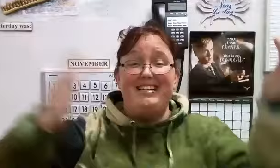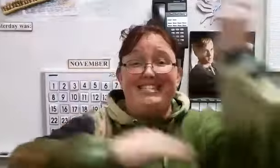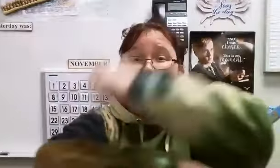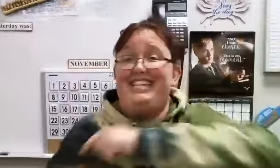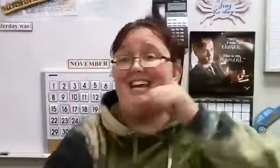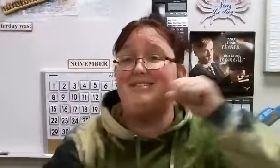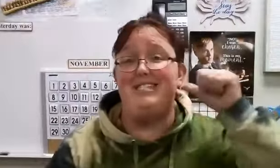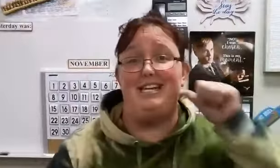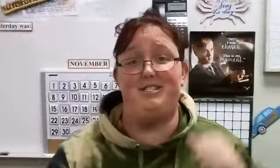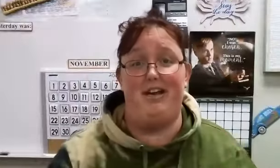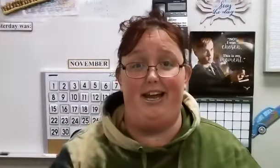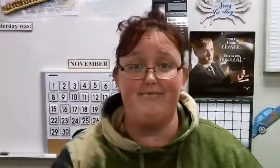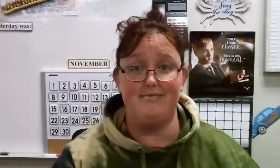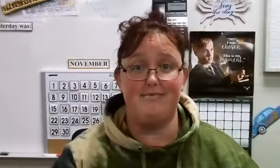What day was yesterday?